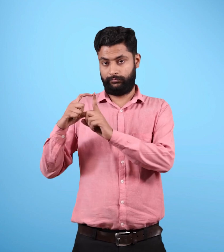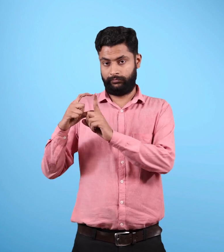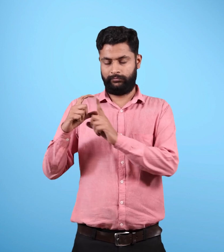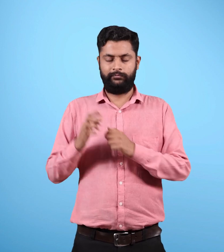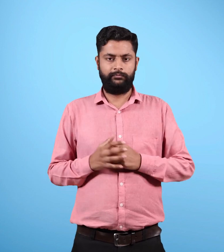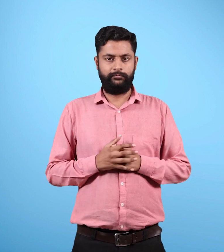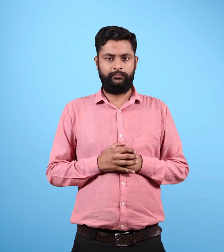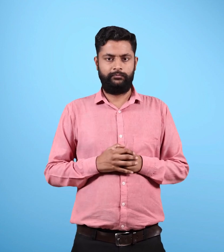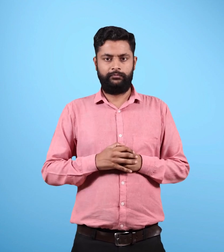D. The